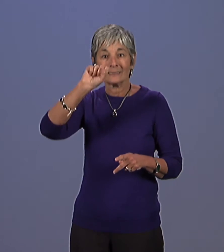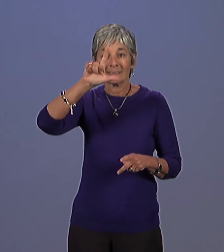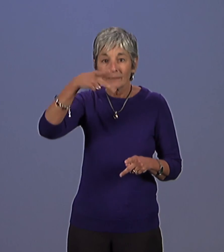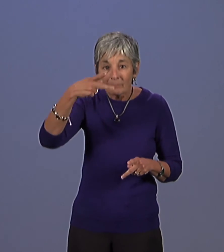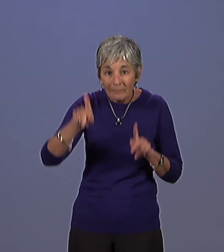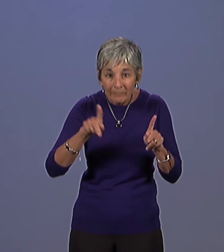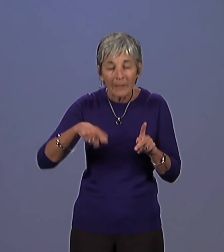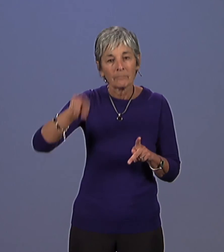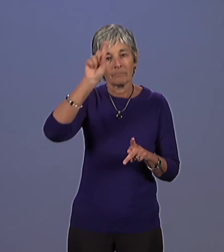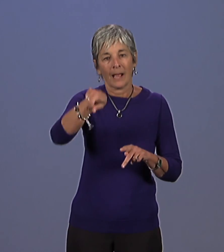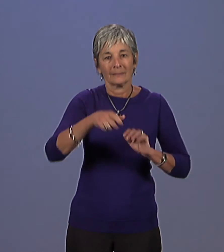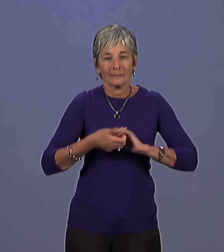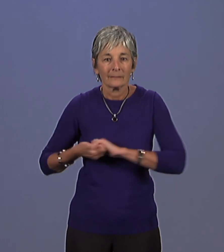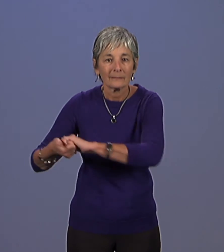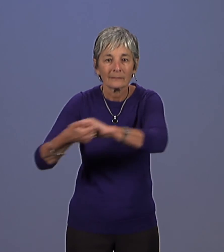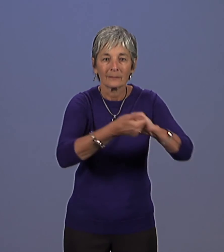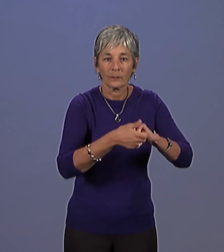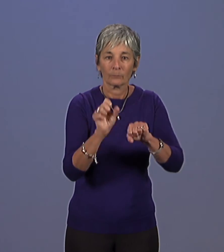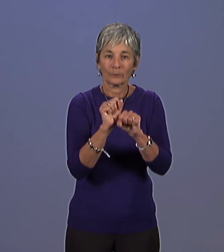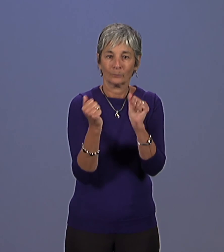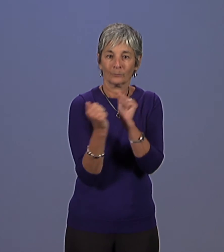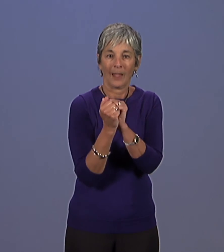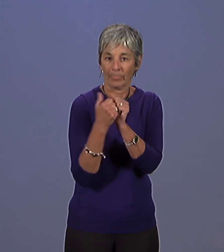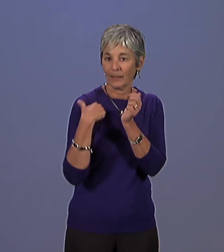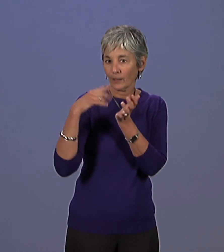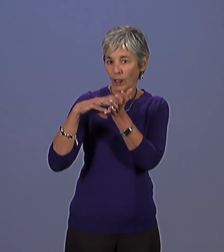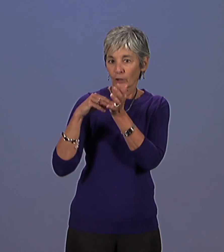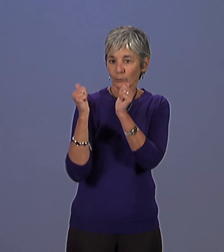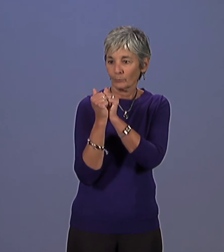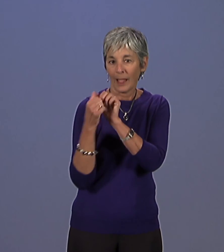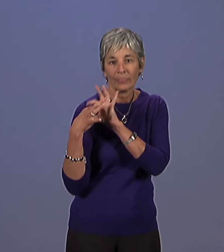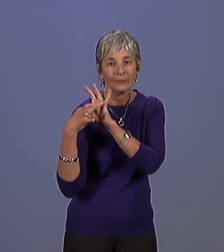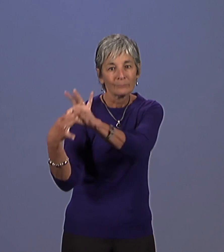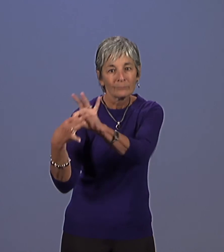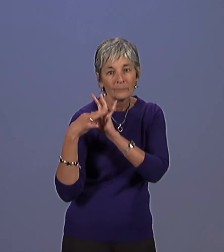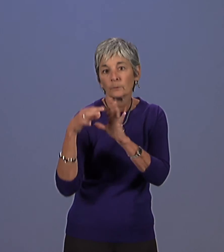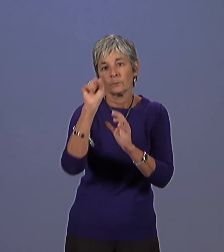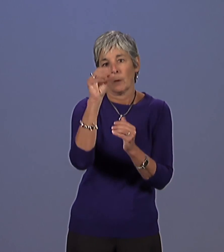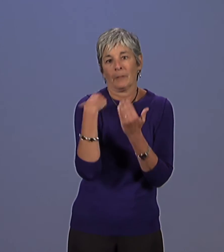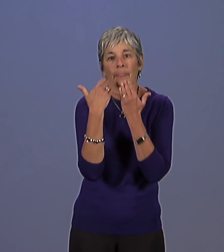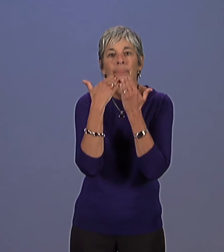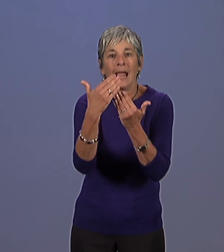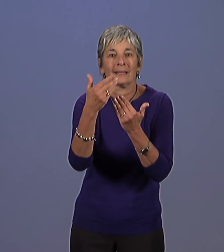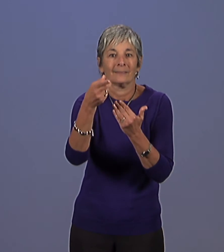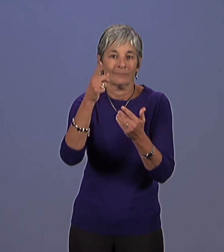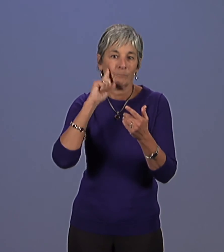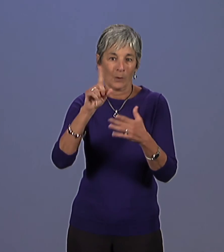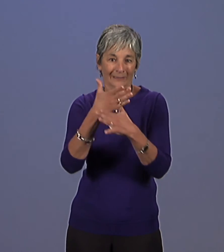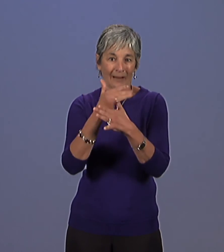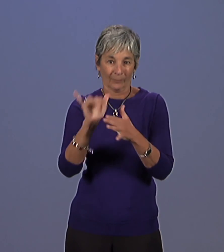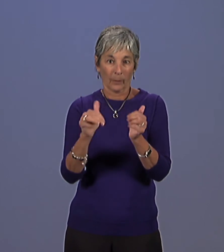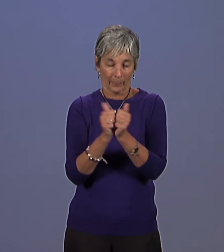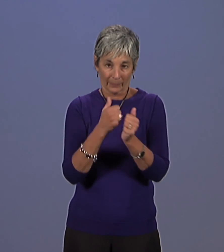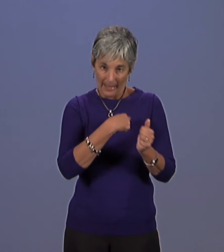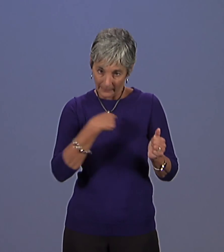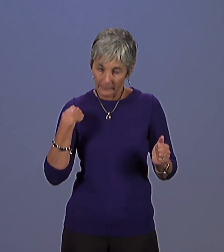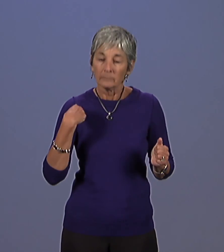audiologists must collaborate, because we can learn from each other and share information. So thank you to the individual who sent this comment